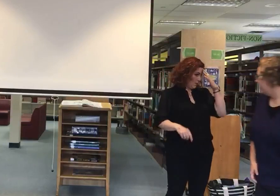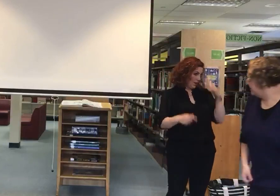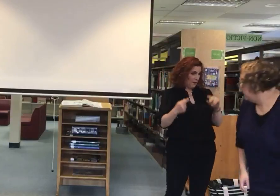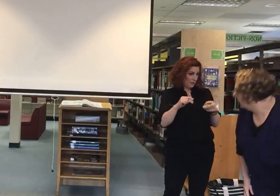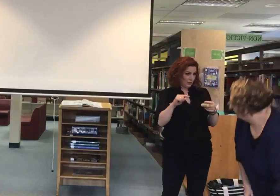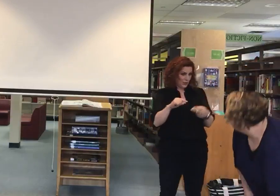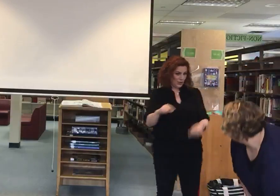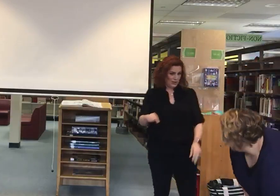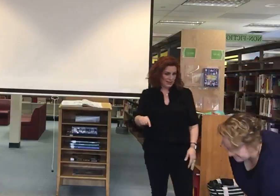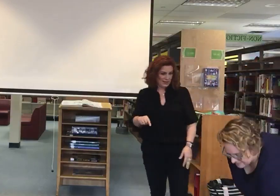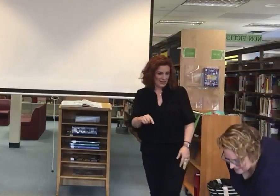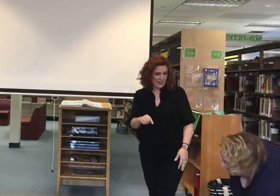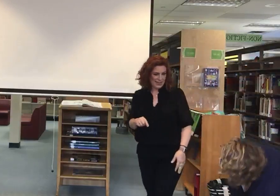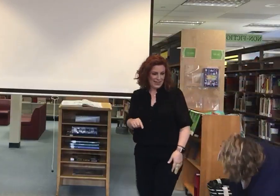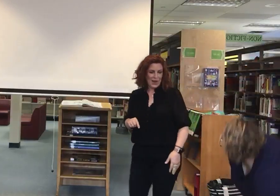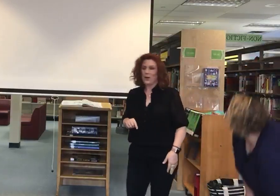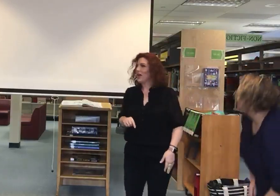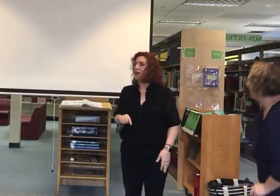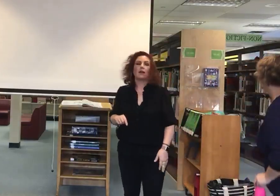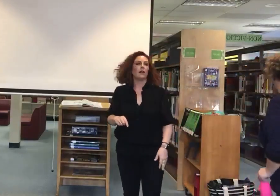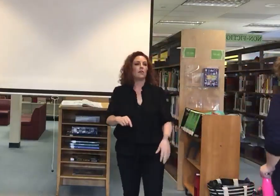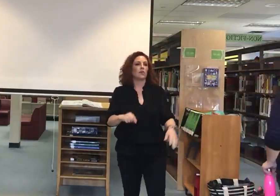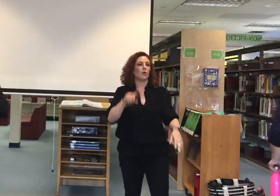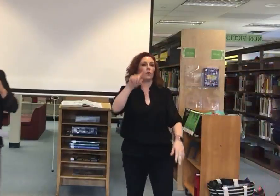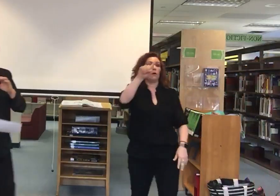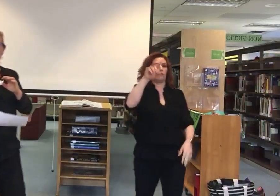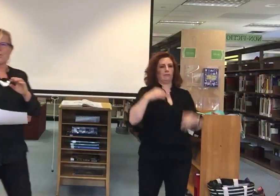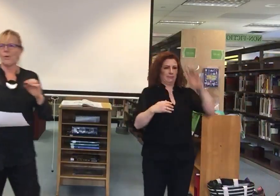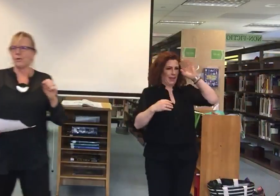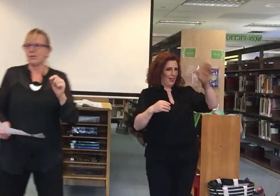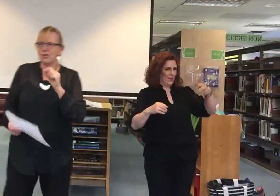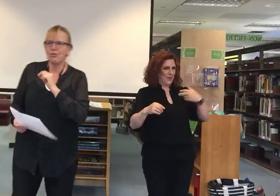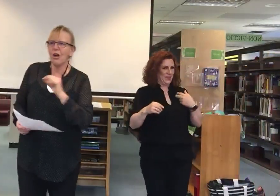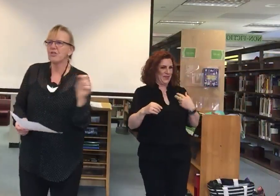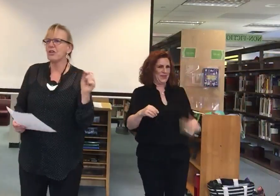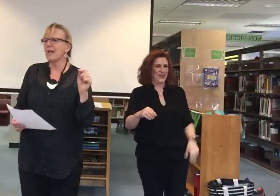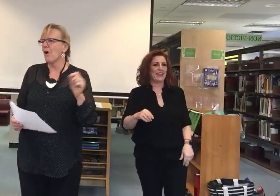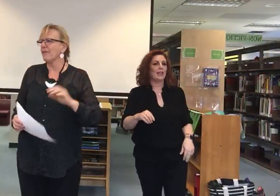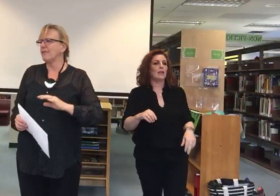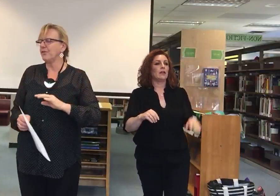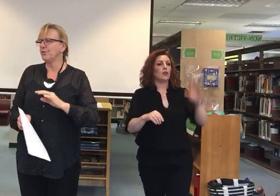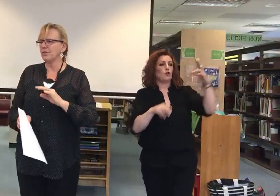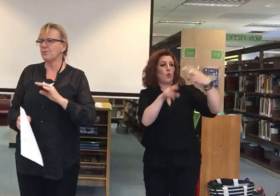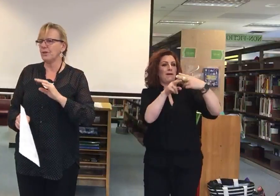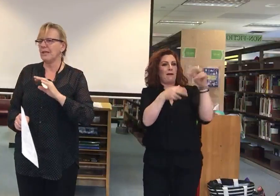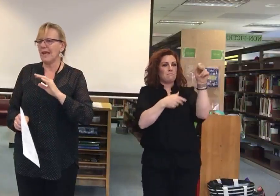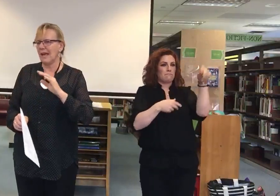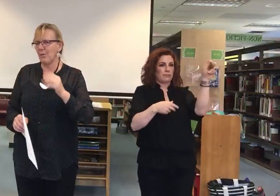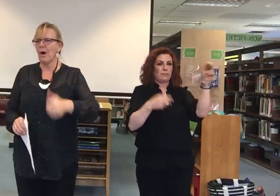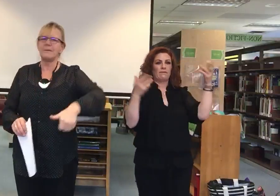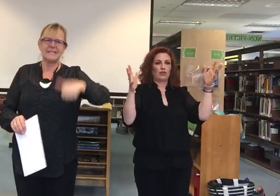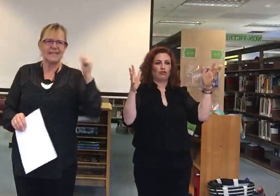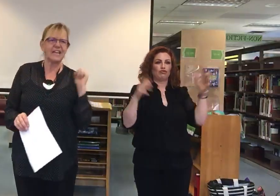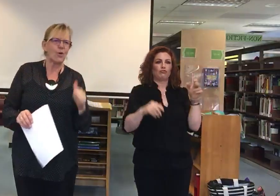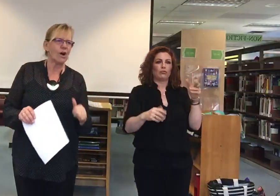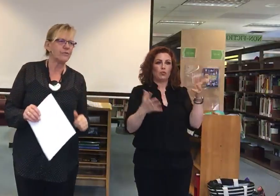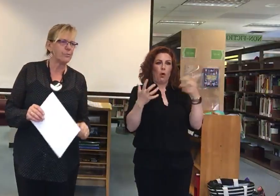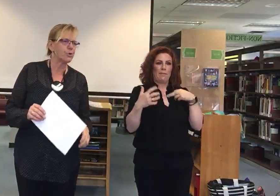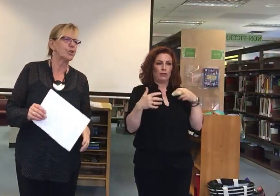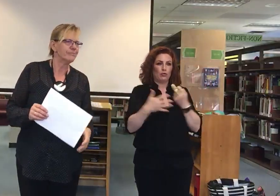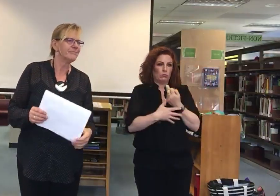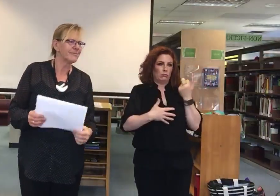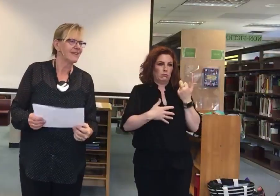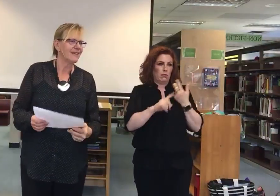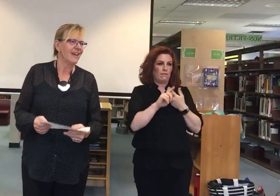So the question back there was that, again, just, if you, just cross your name off if you just really want me to take you